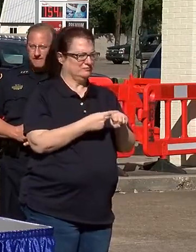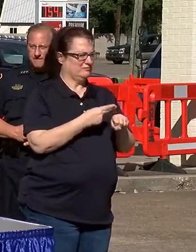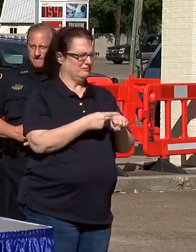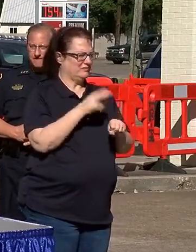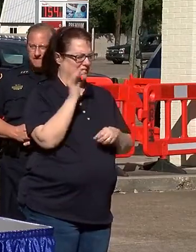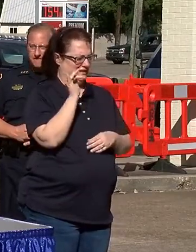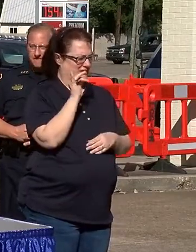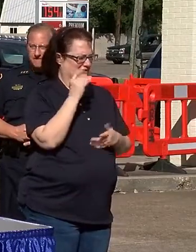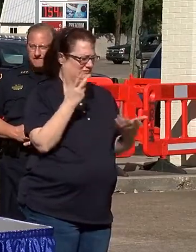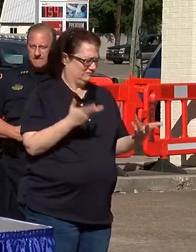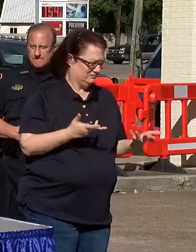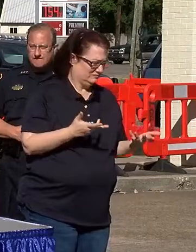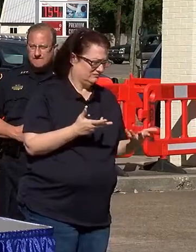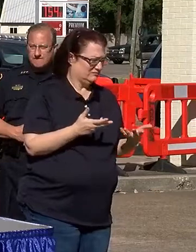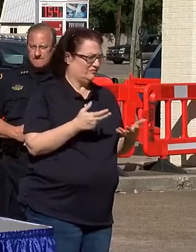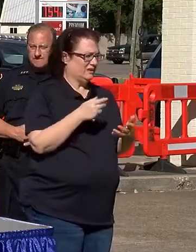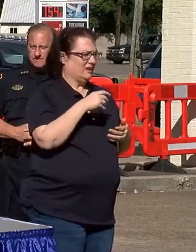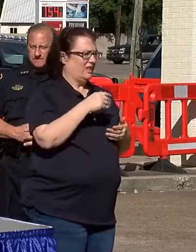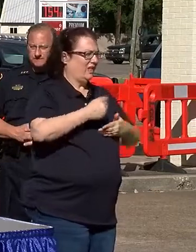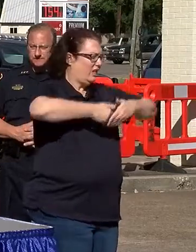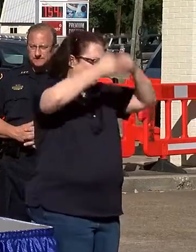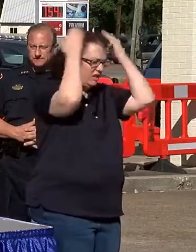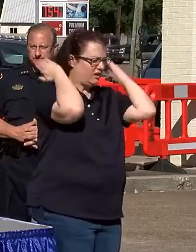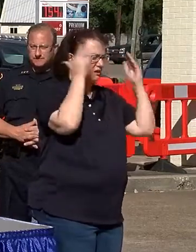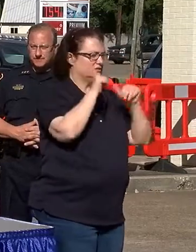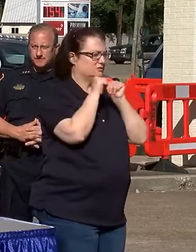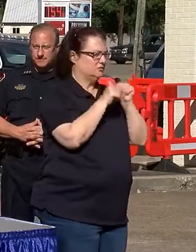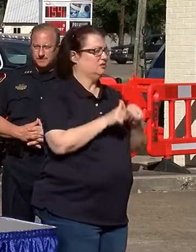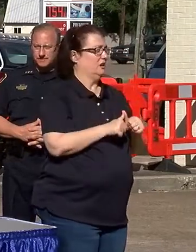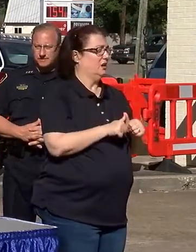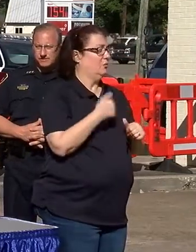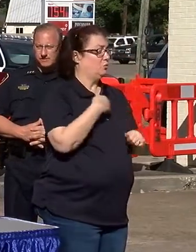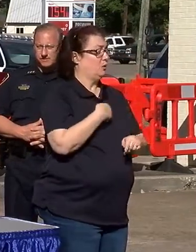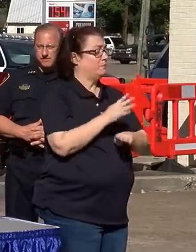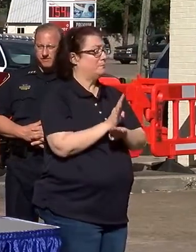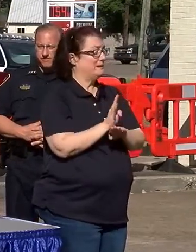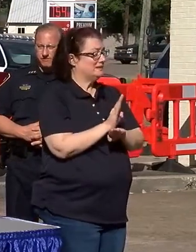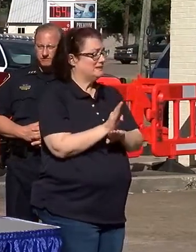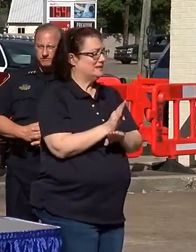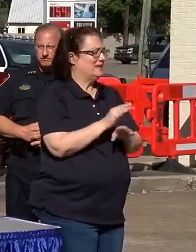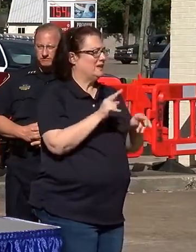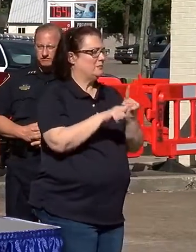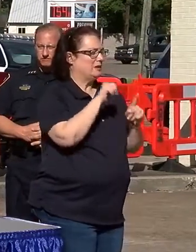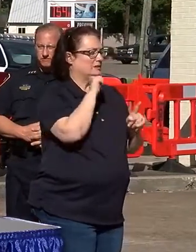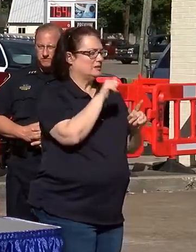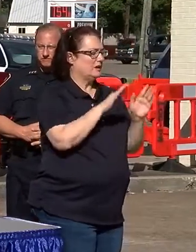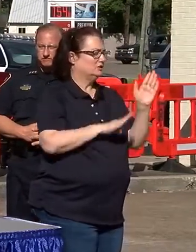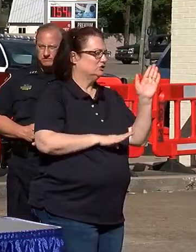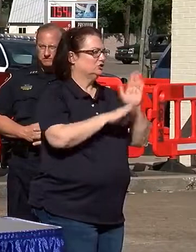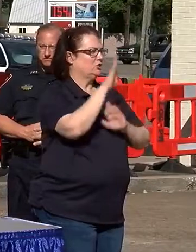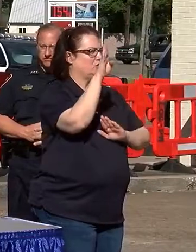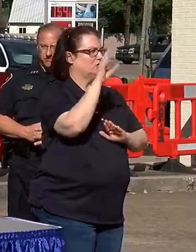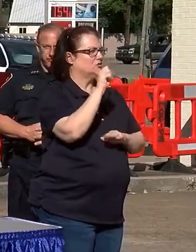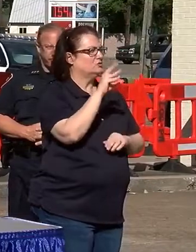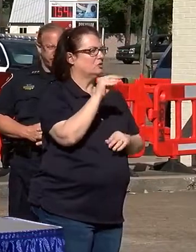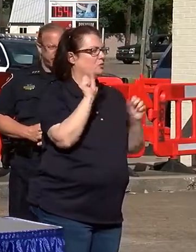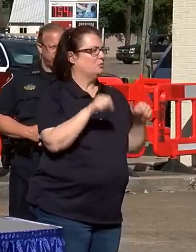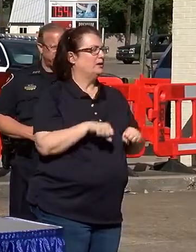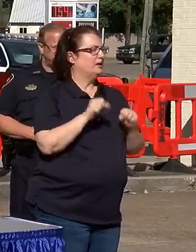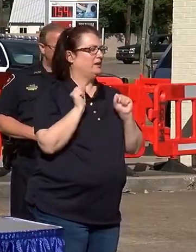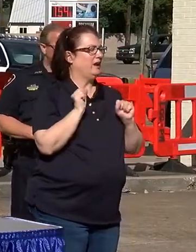We're busy, but we're not overflowing. We're not in surge plan. So we have the ability to absorb some of this.